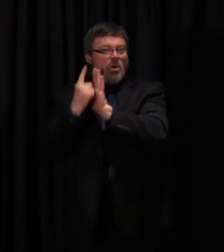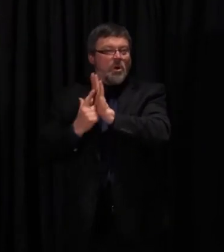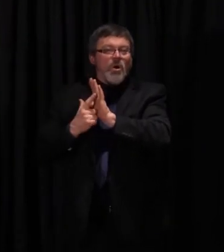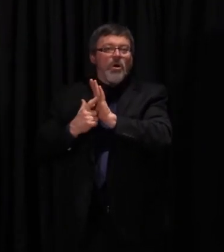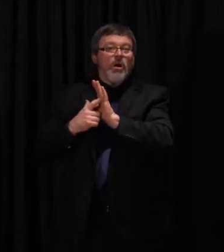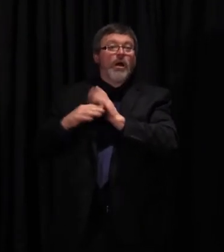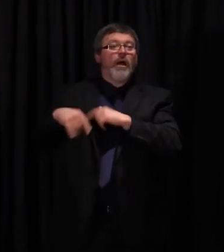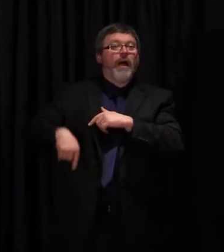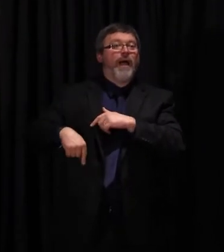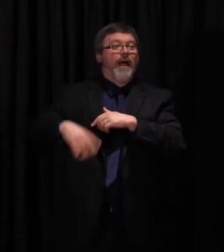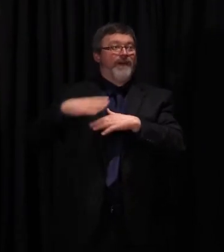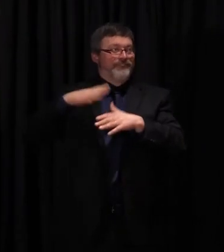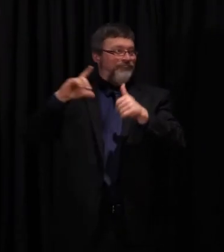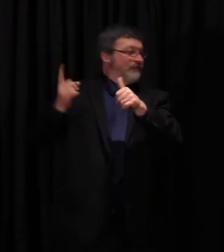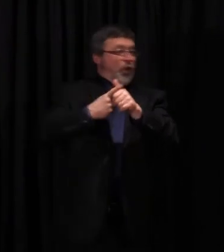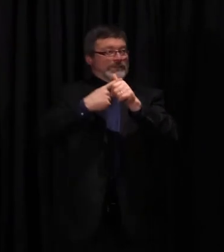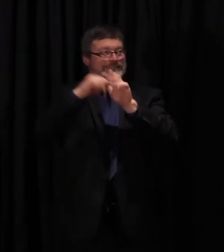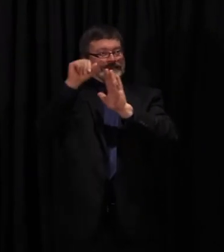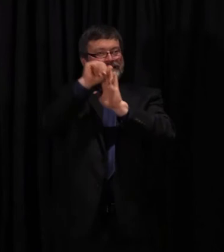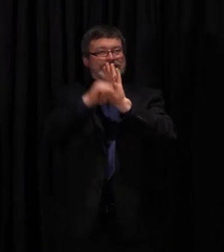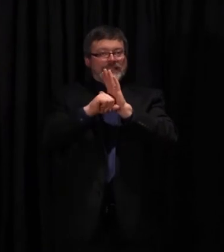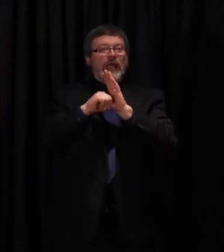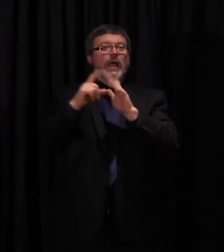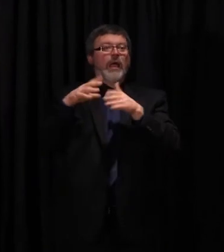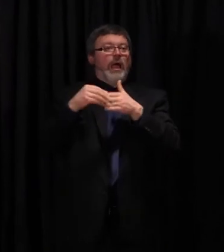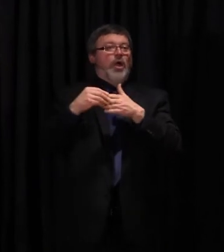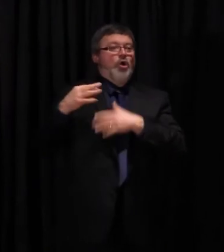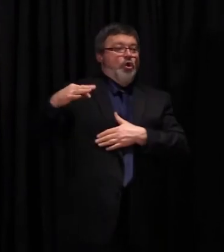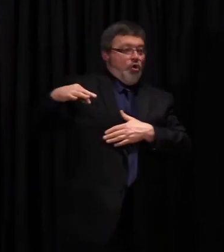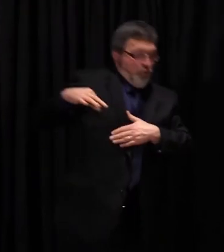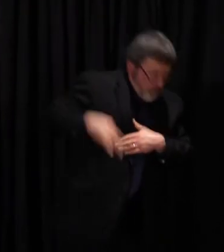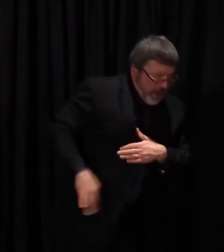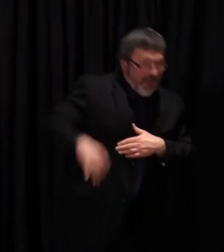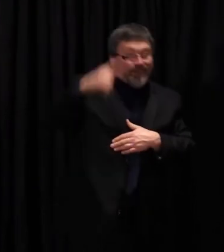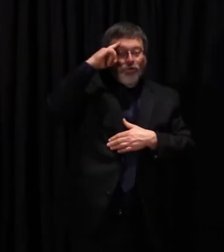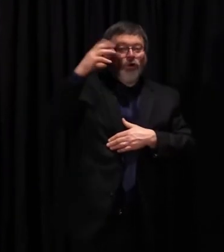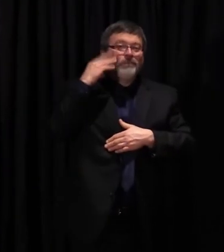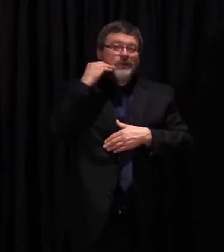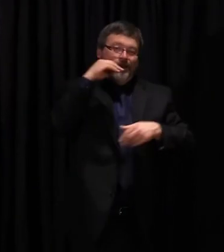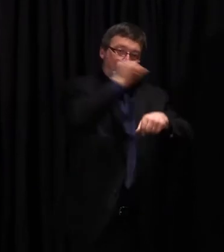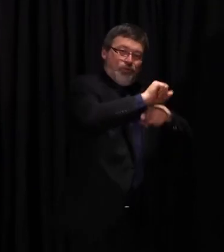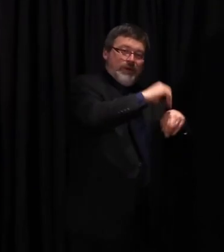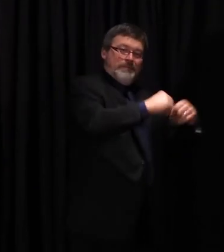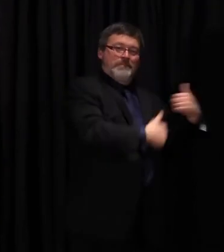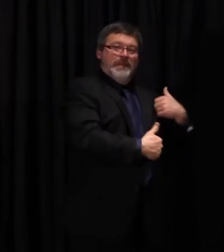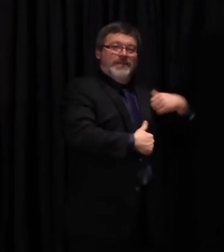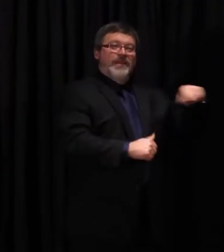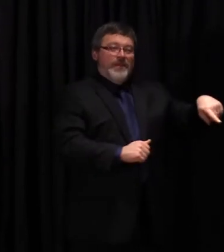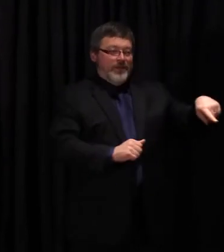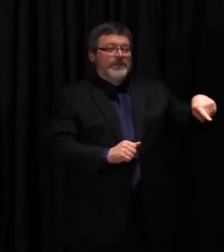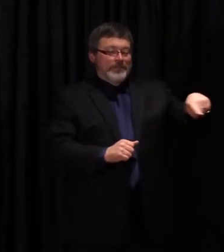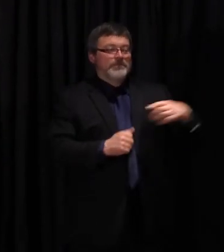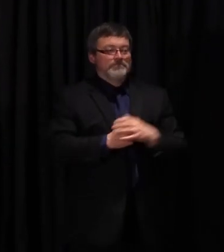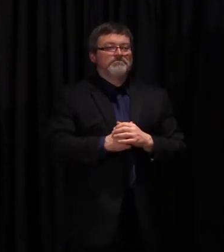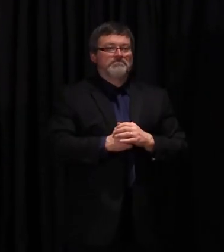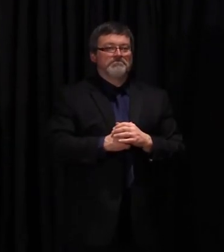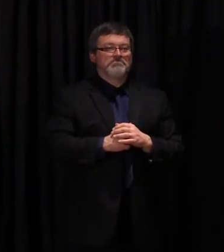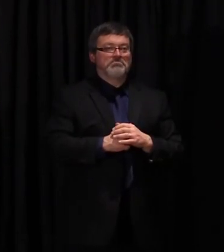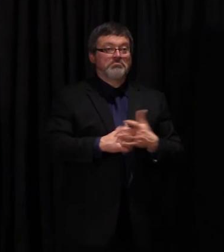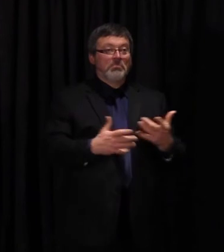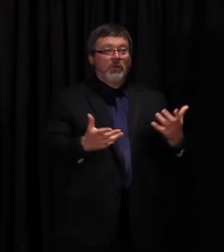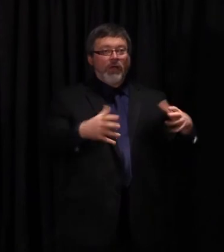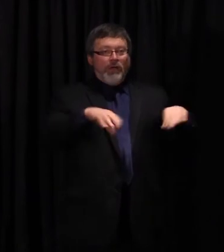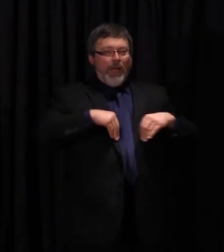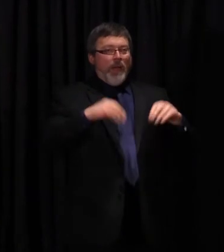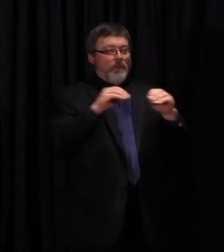to give credit for experience gained in the military, accepting more credentials from other states, and speeding